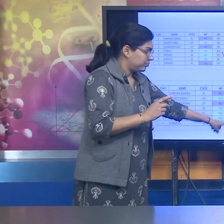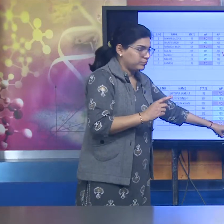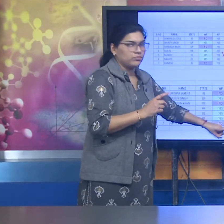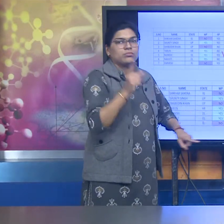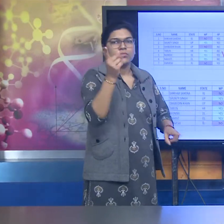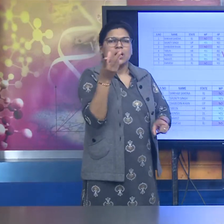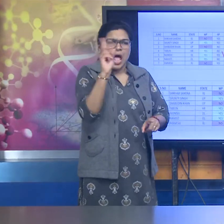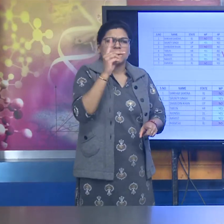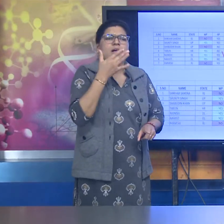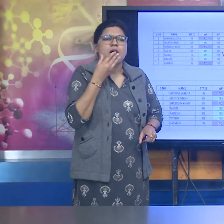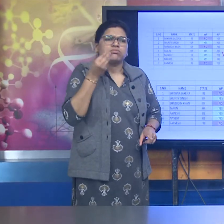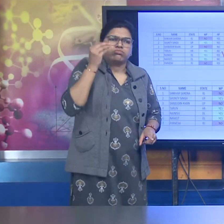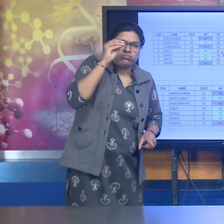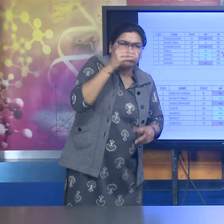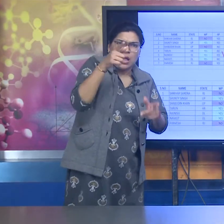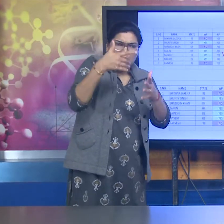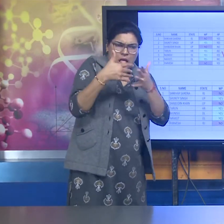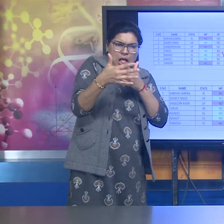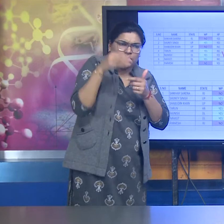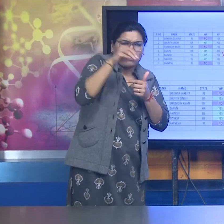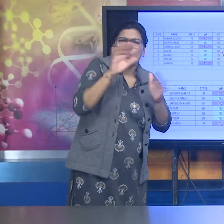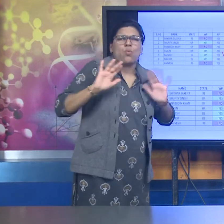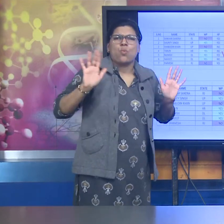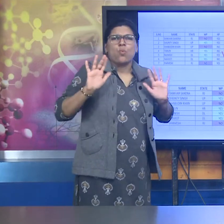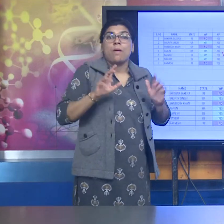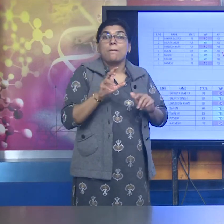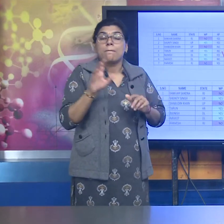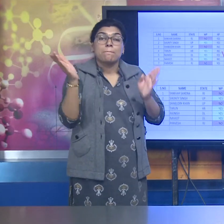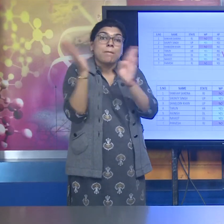that, you can easily find